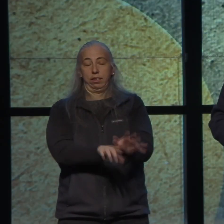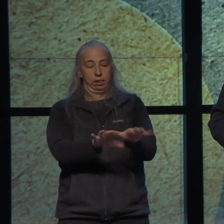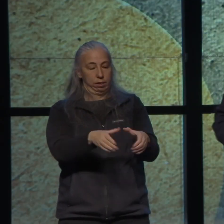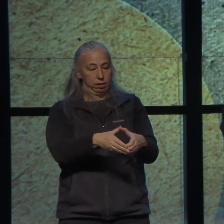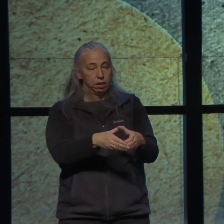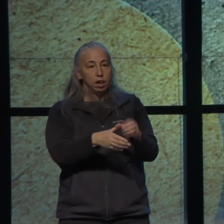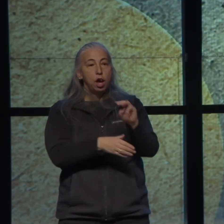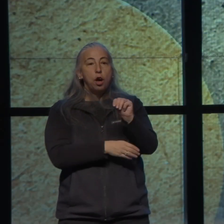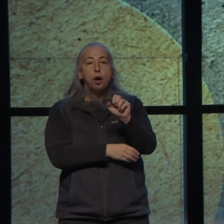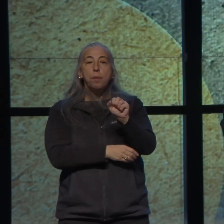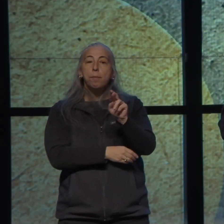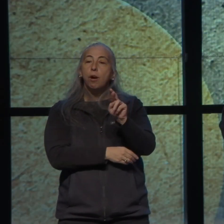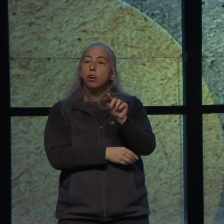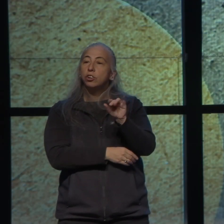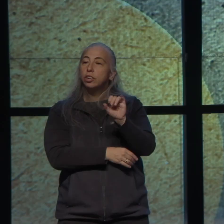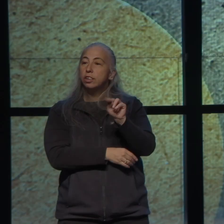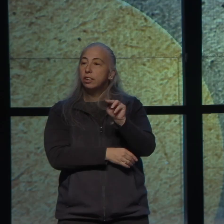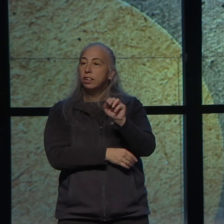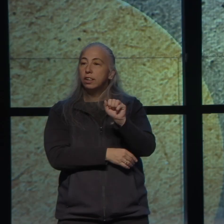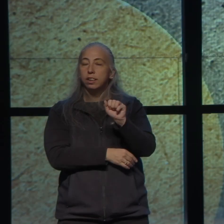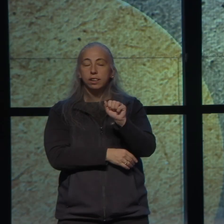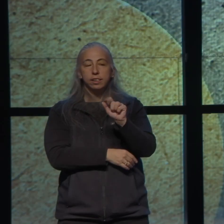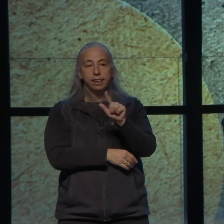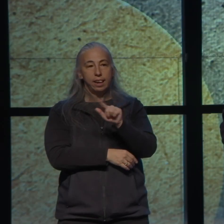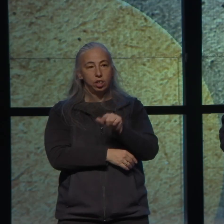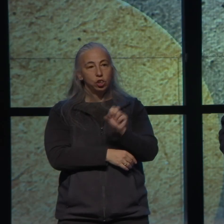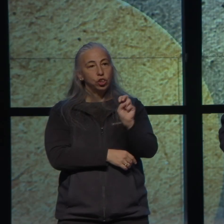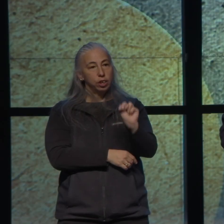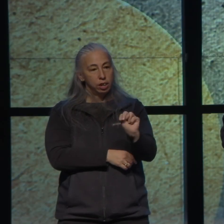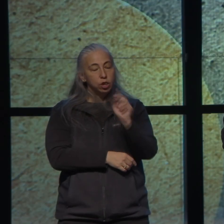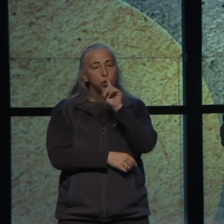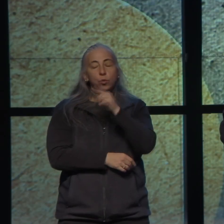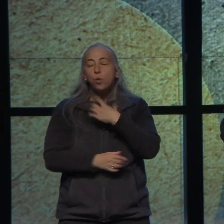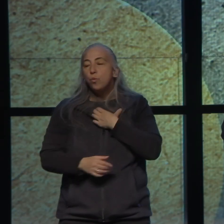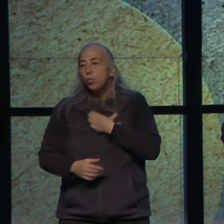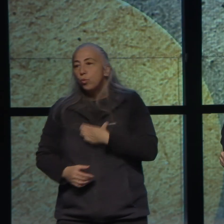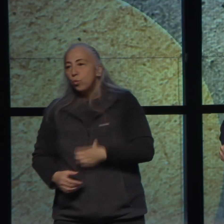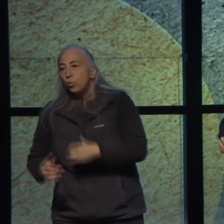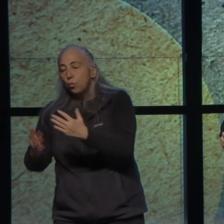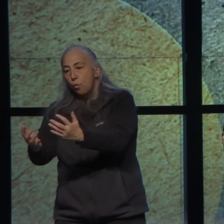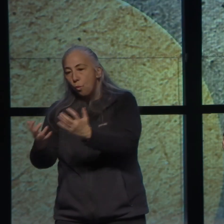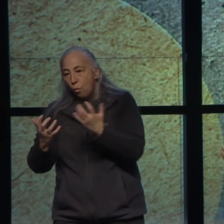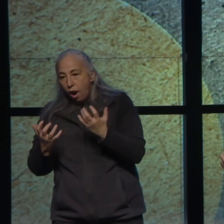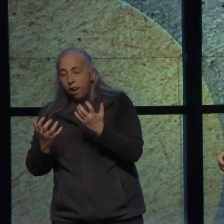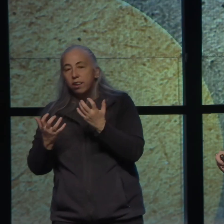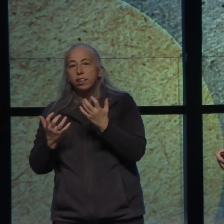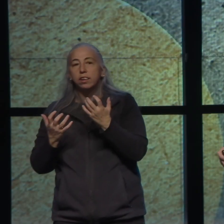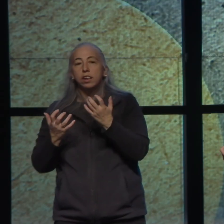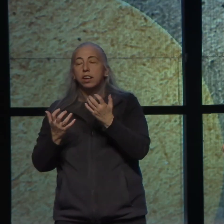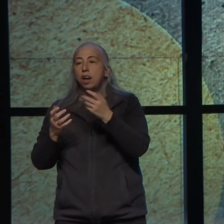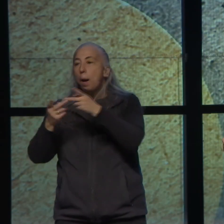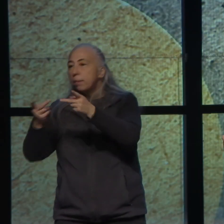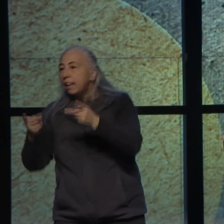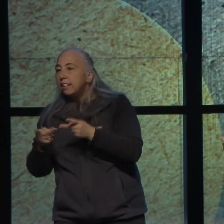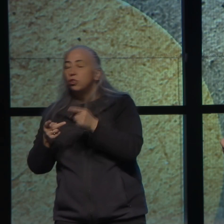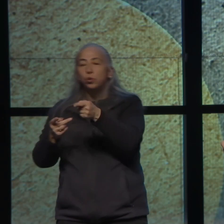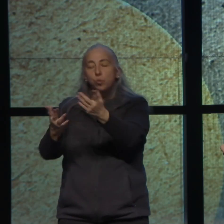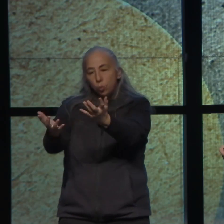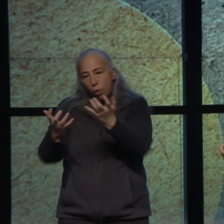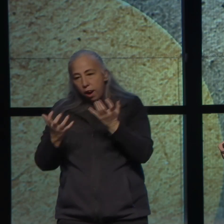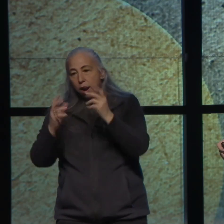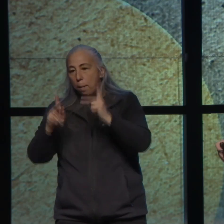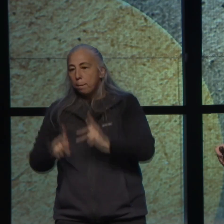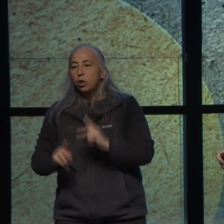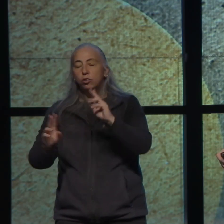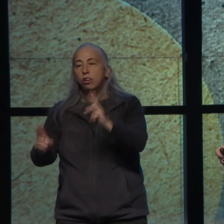the mourning of loss, the poverty that you experience. You hunger and thirst for someone, for some place to honor